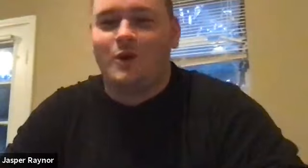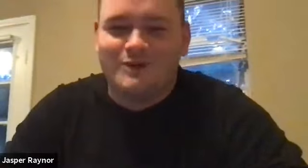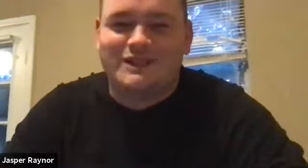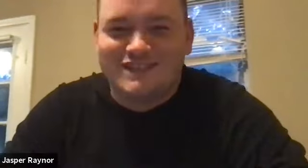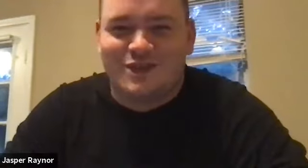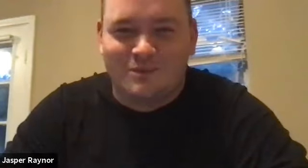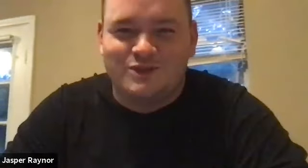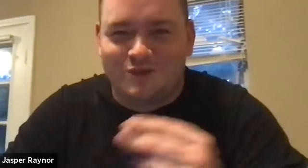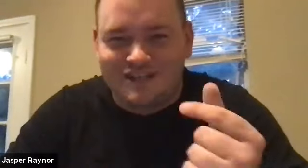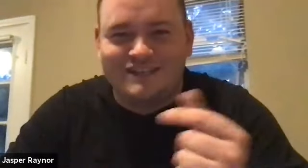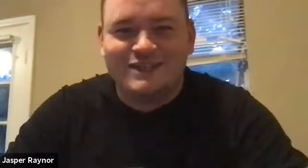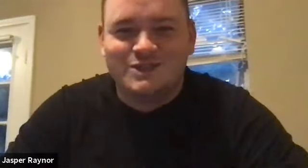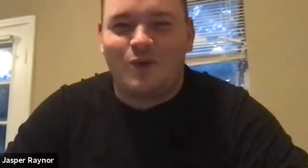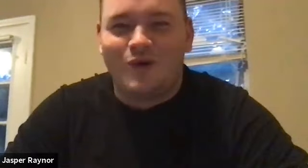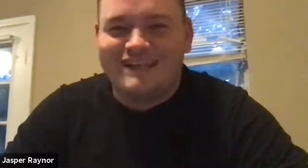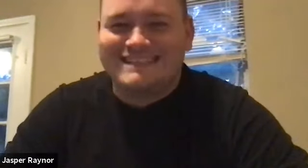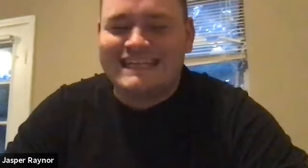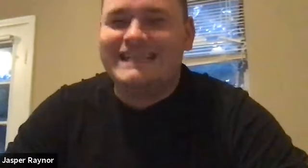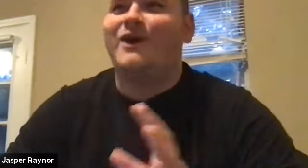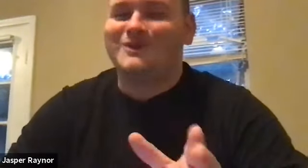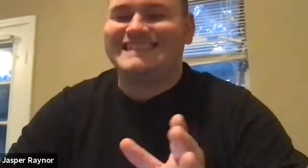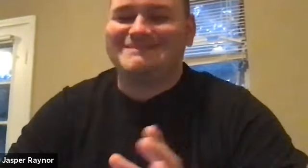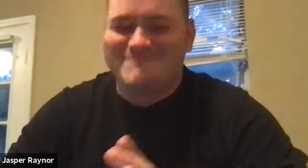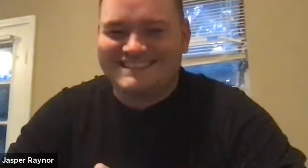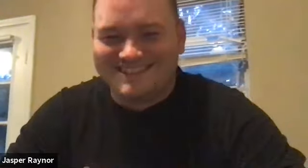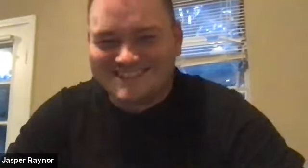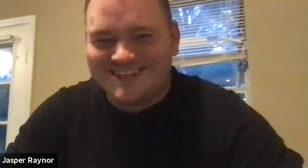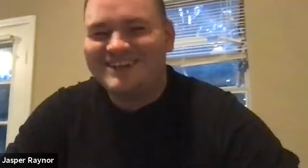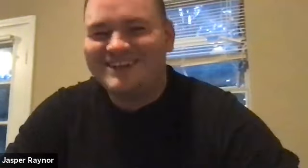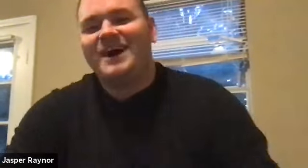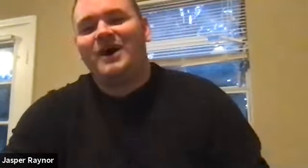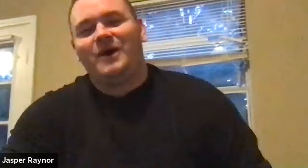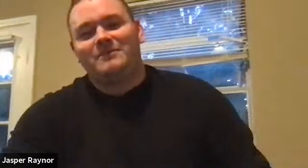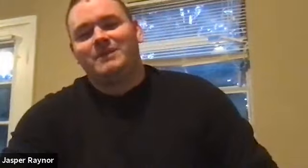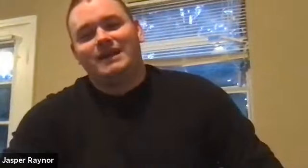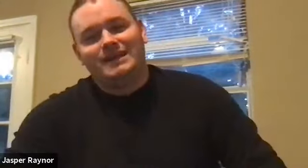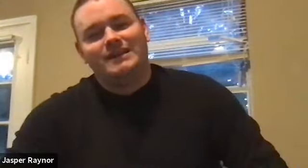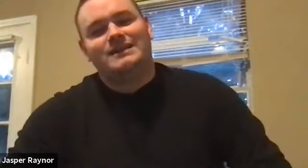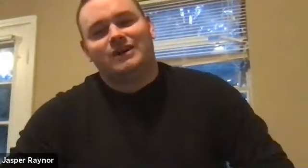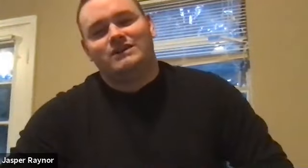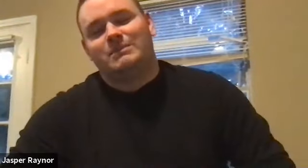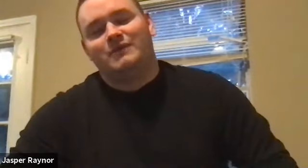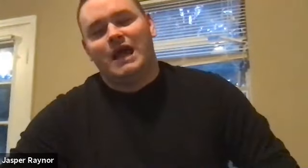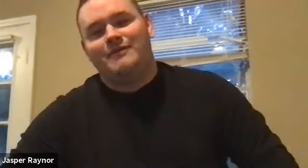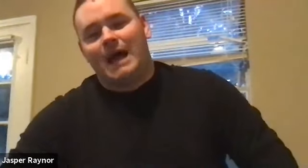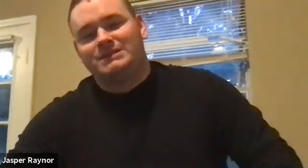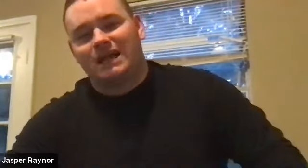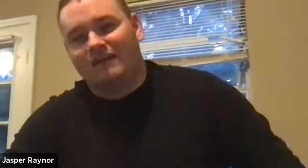most of his sermons are pretty short because he knows he speaks so slow. But he is awesome. If you have Apostolic